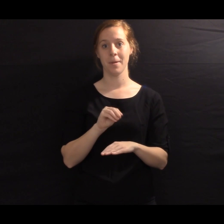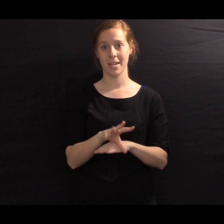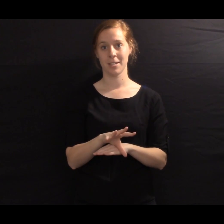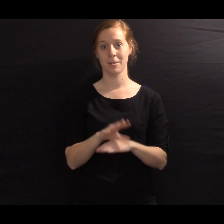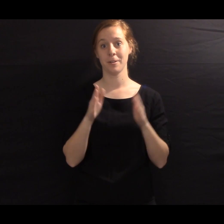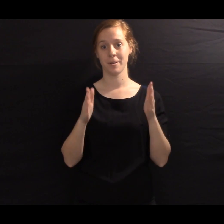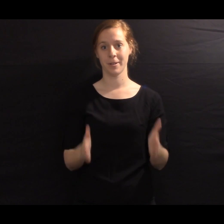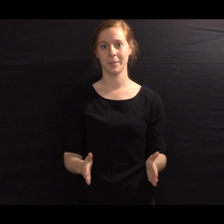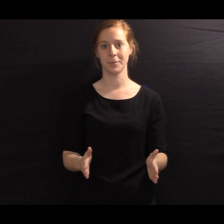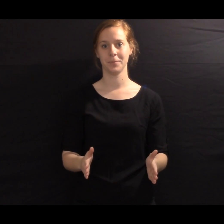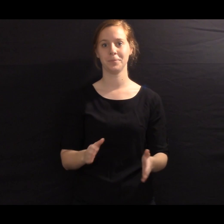mentor.